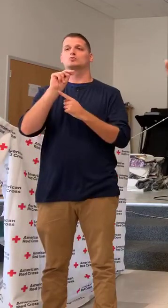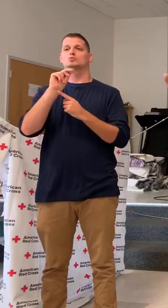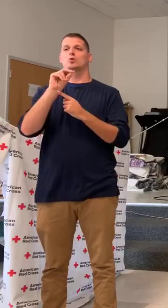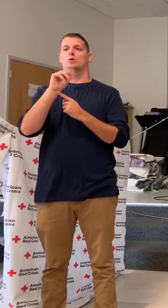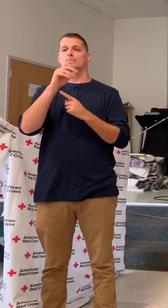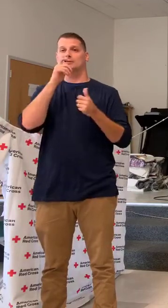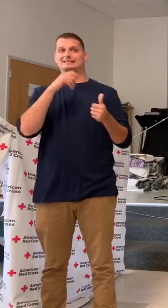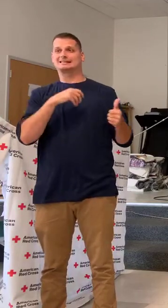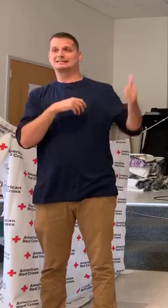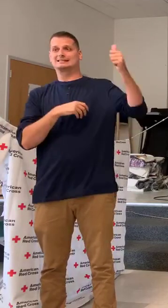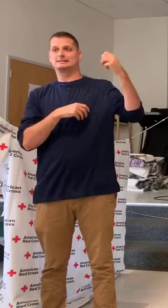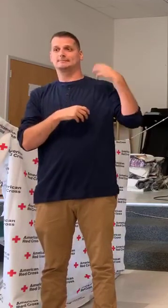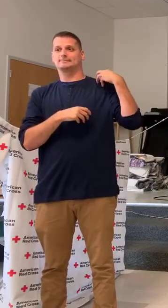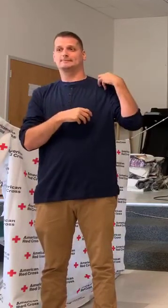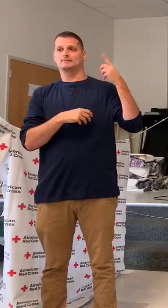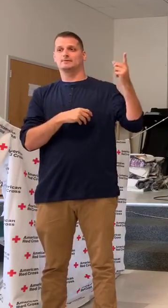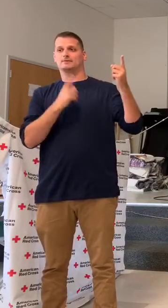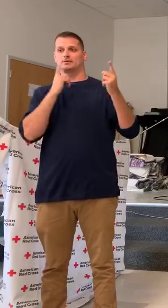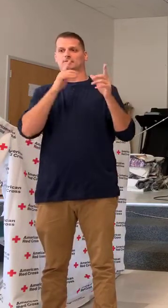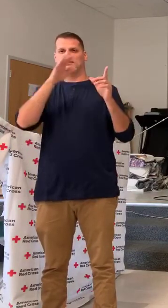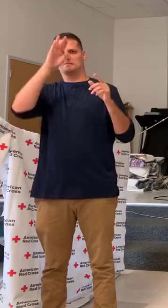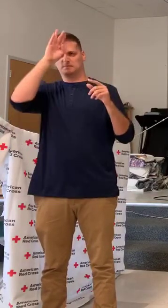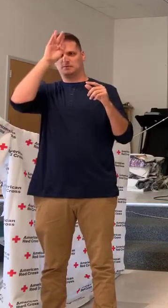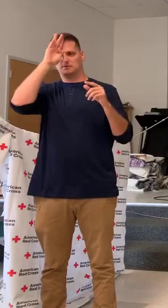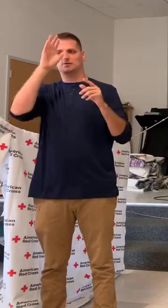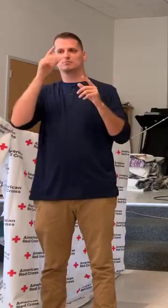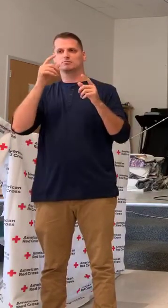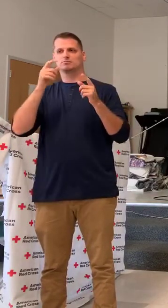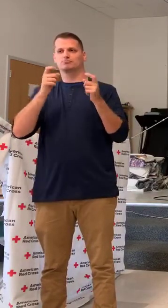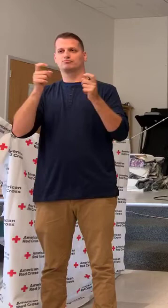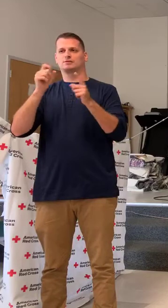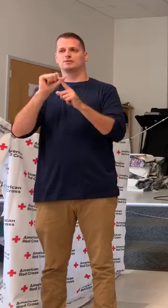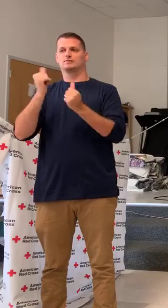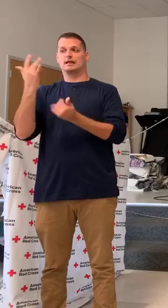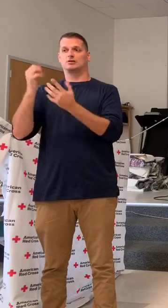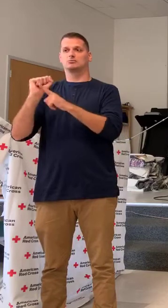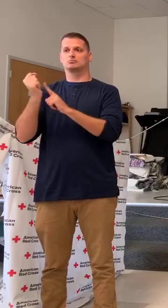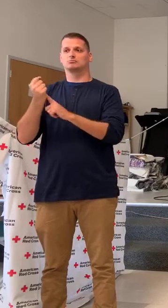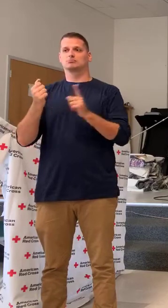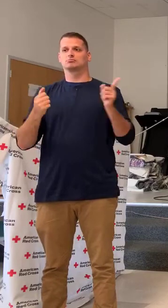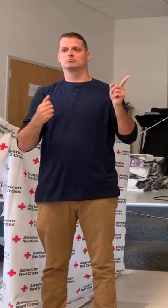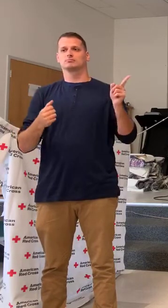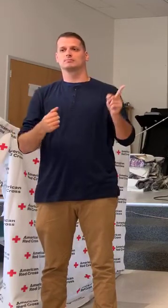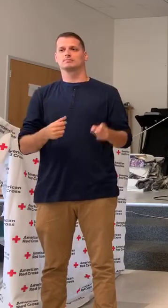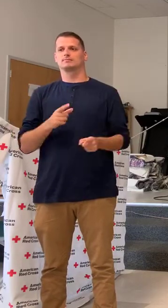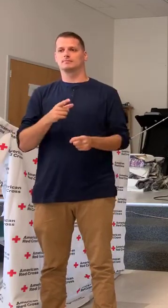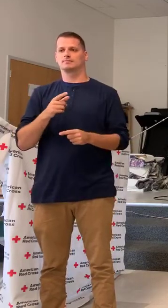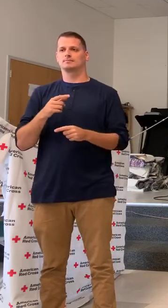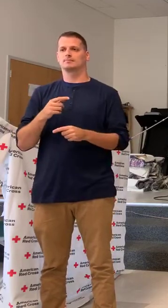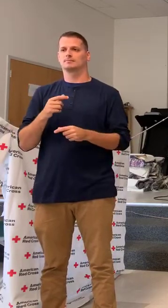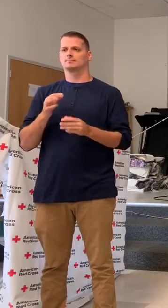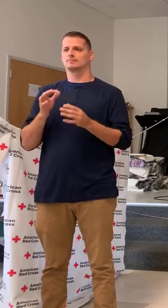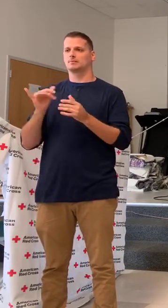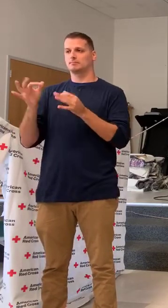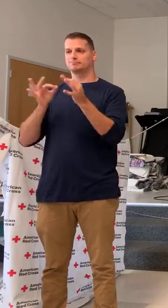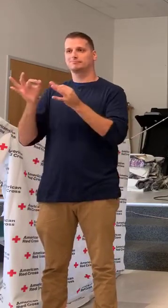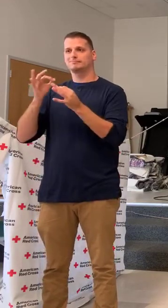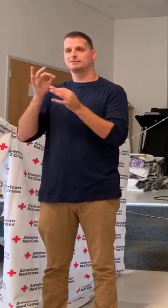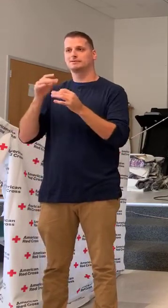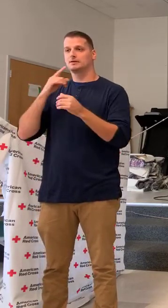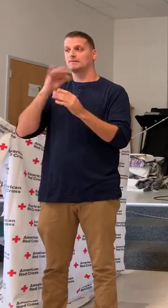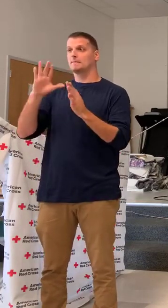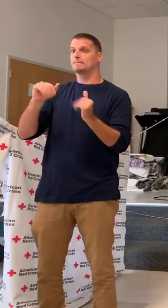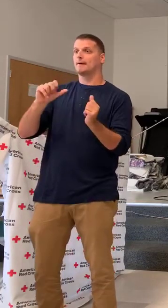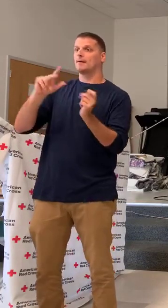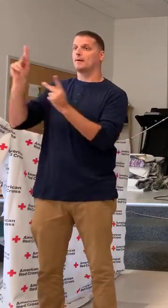answer question that early this week is reentry. You guys all kind of hear that in the intro? Okay, so assuming that's what's happening,